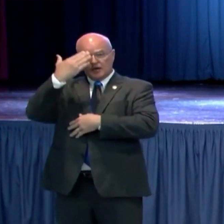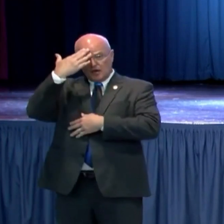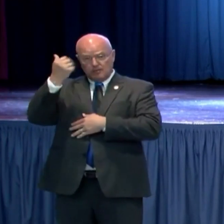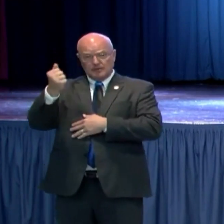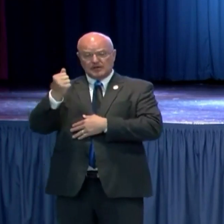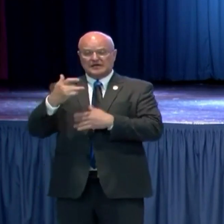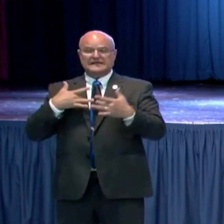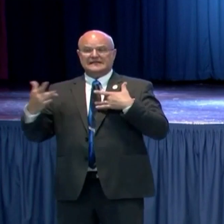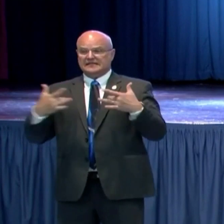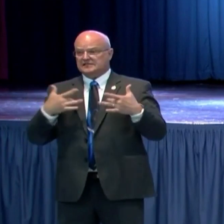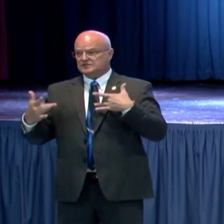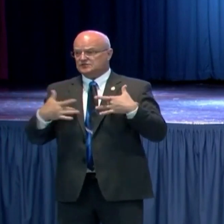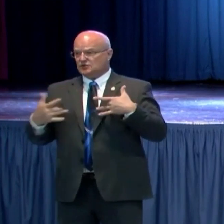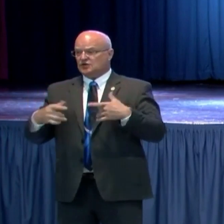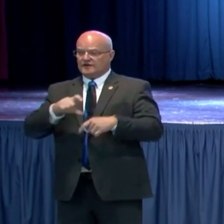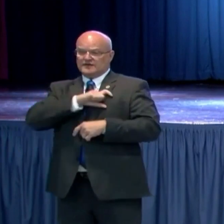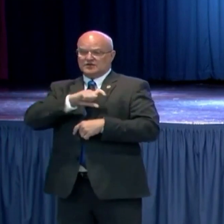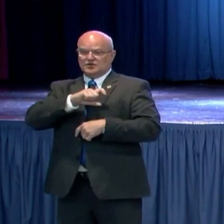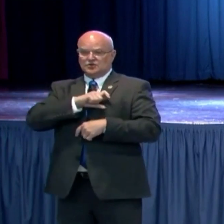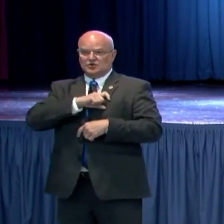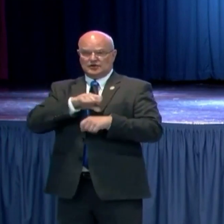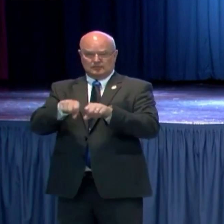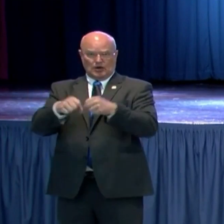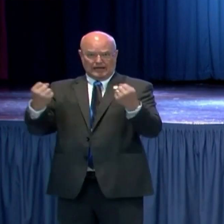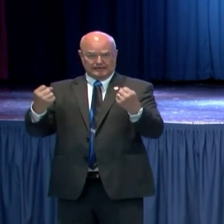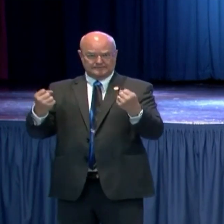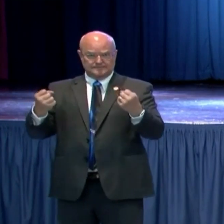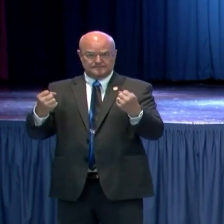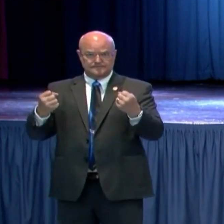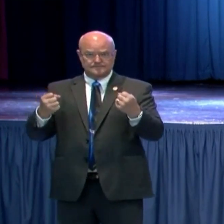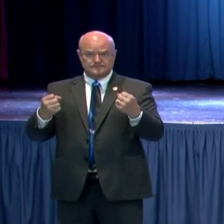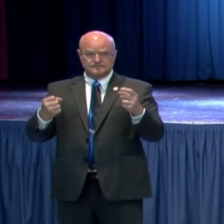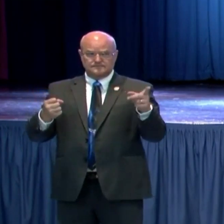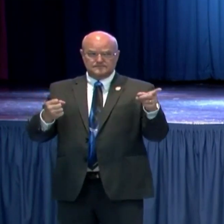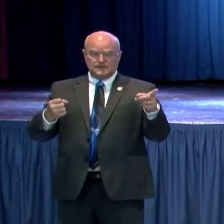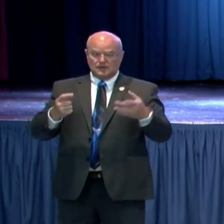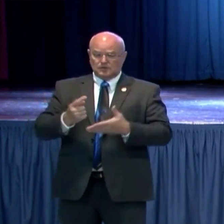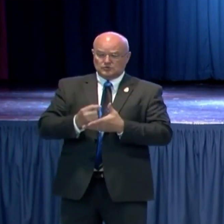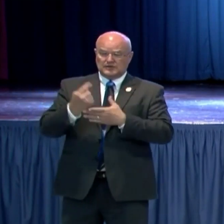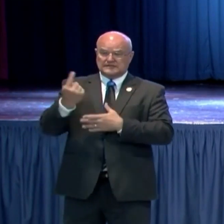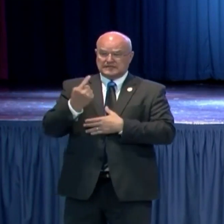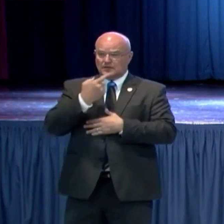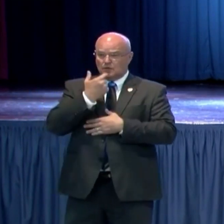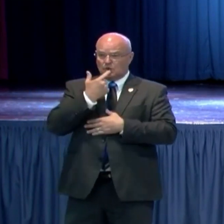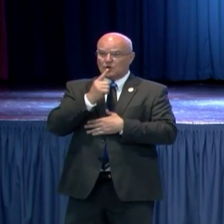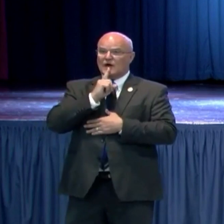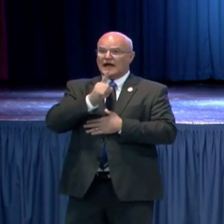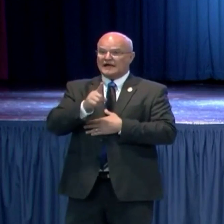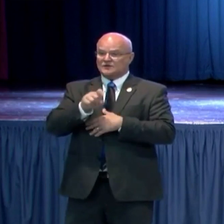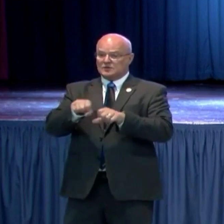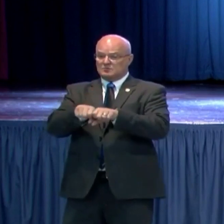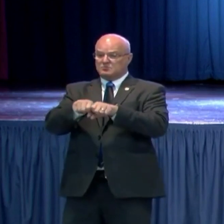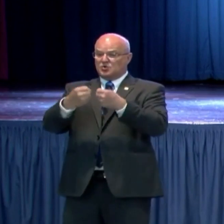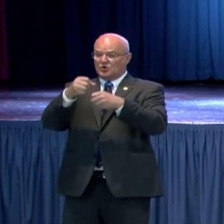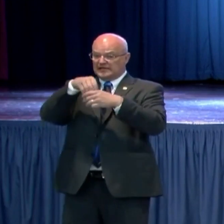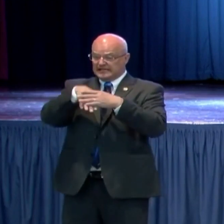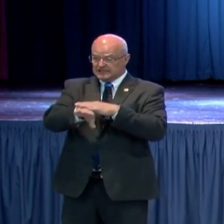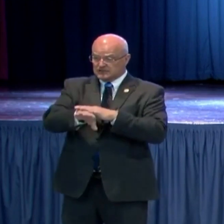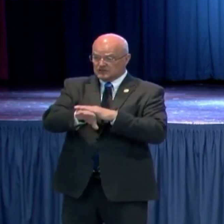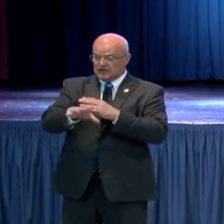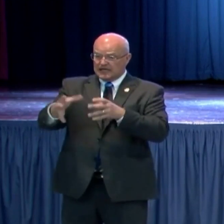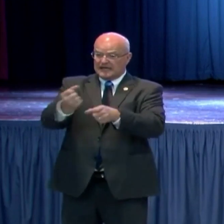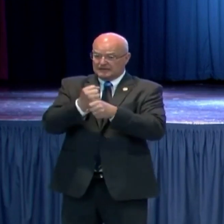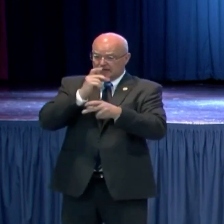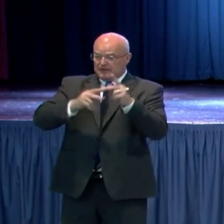because of the concern of the security breach. Is this being treated as someone who actually breached the site and